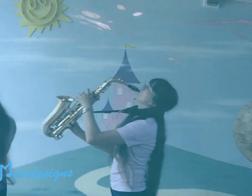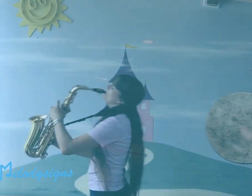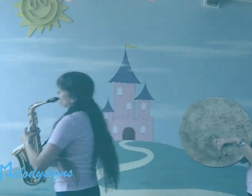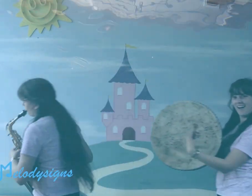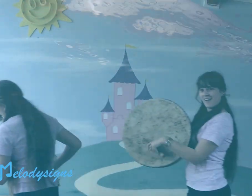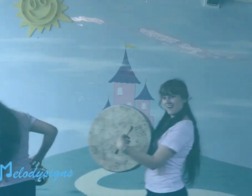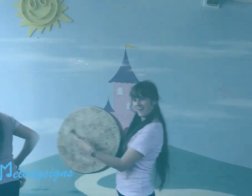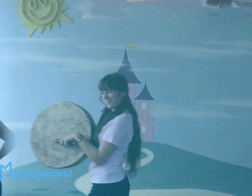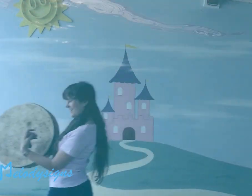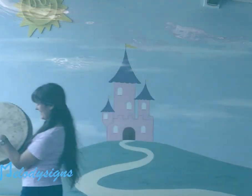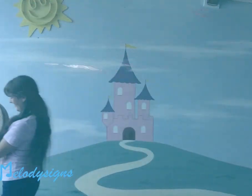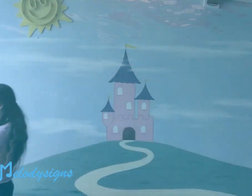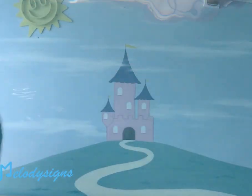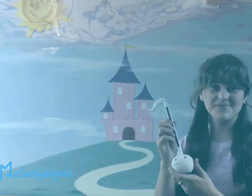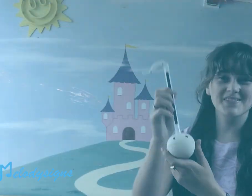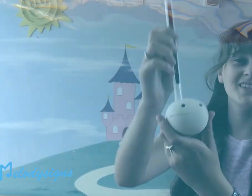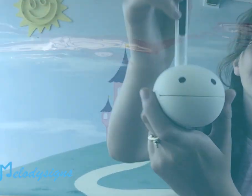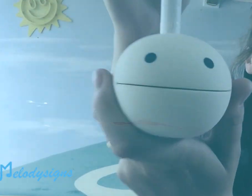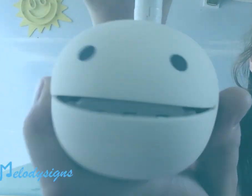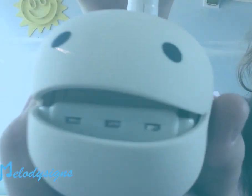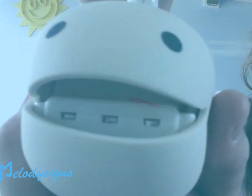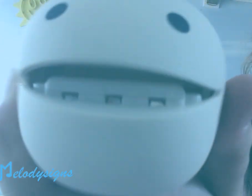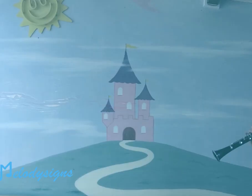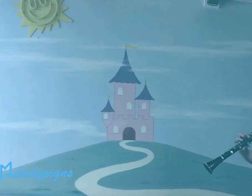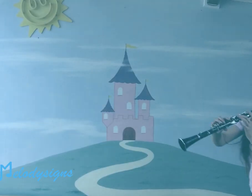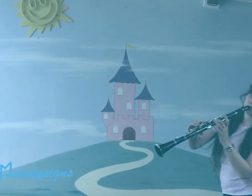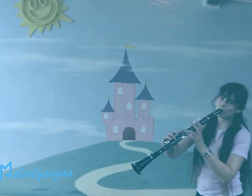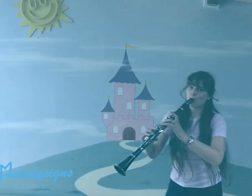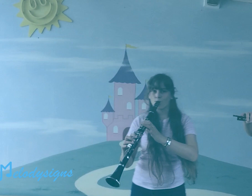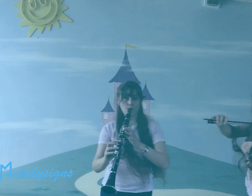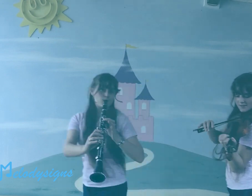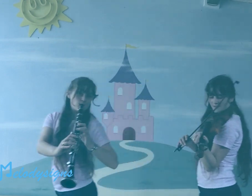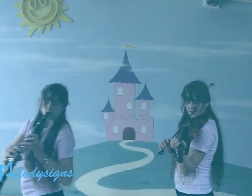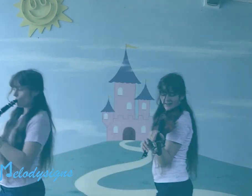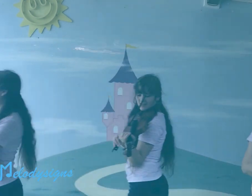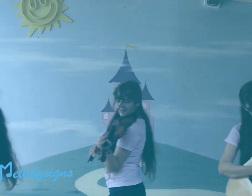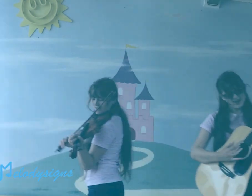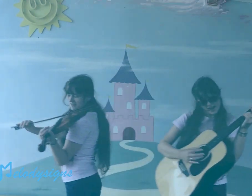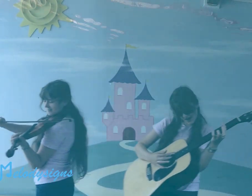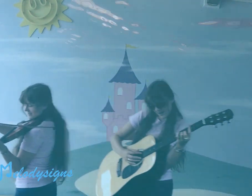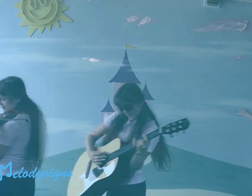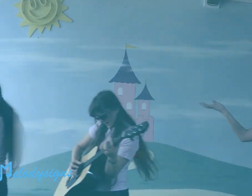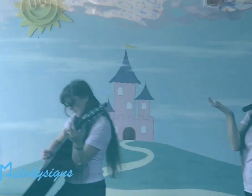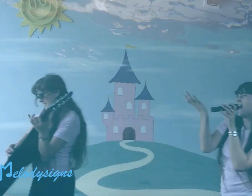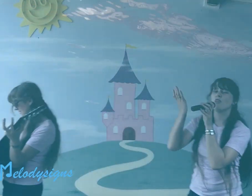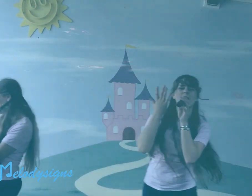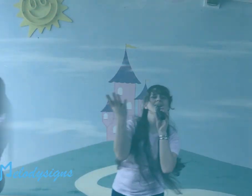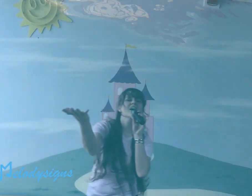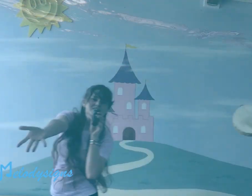chop play, the top, the flute is the duke of soul. The way he can play the names on the strings, the chop rocking on the black fish, he sings